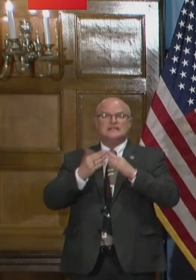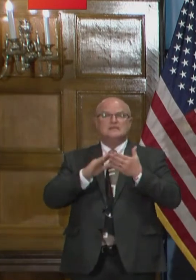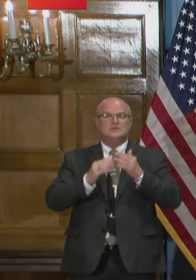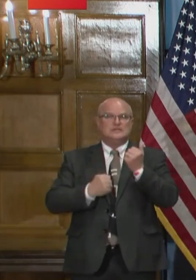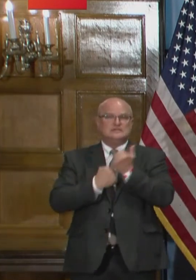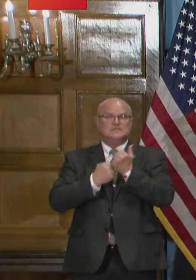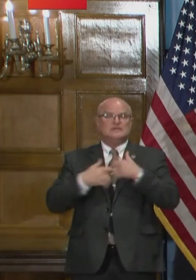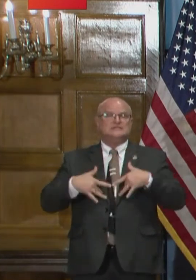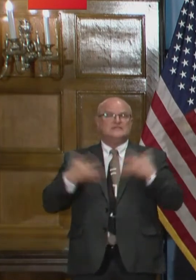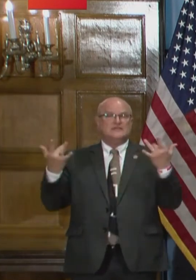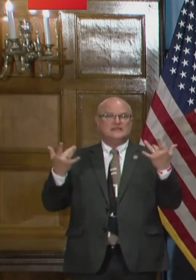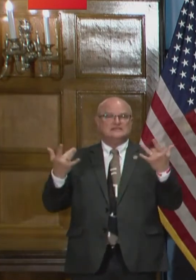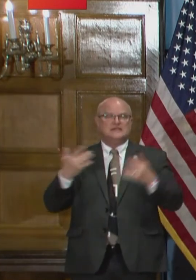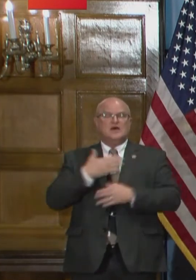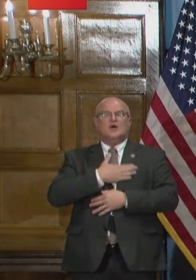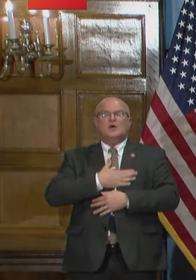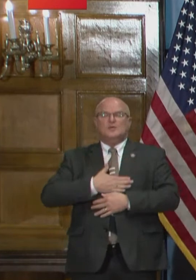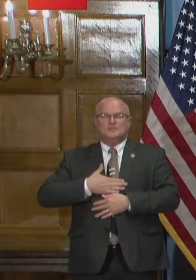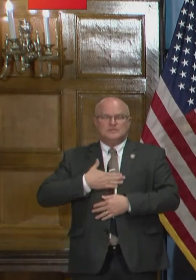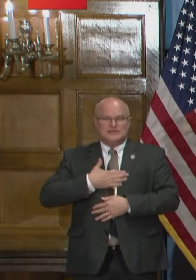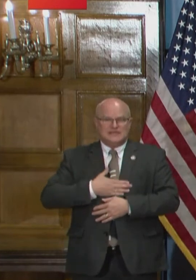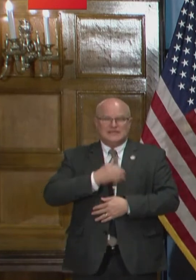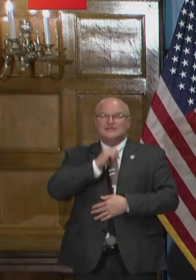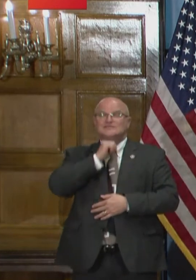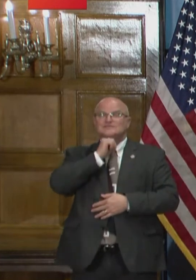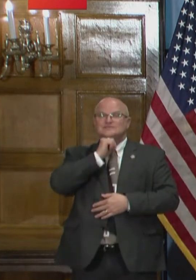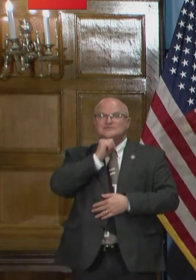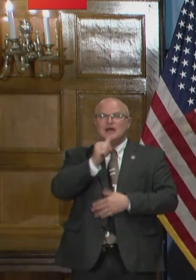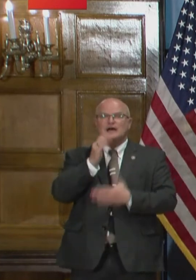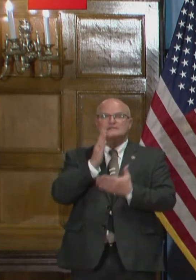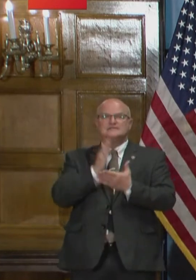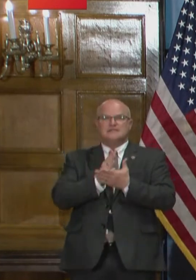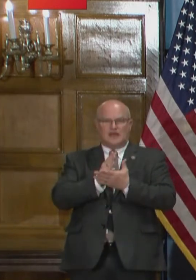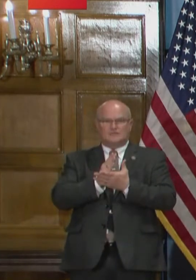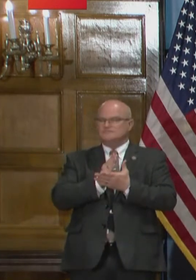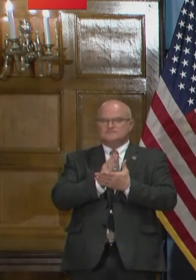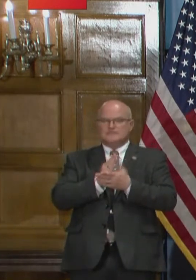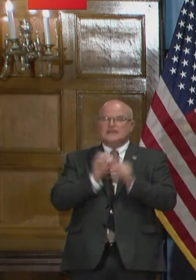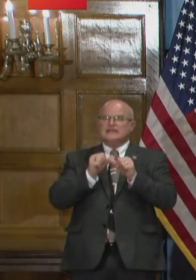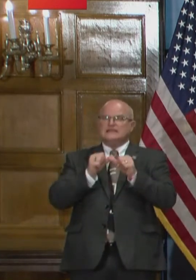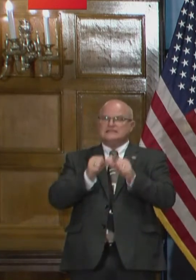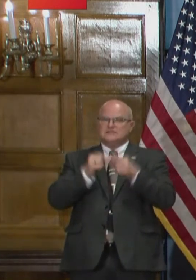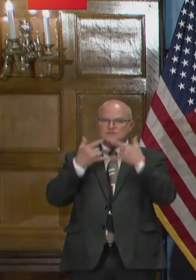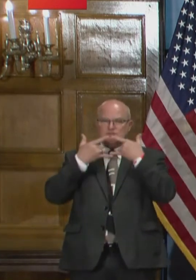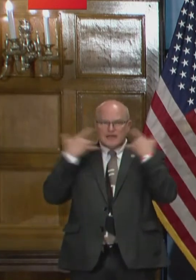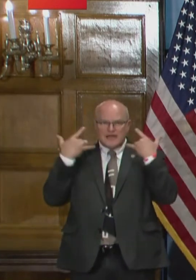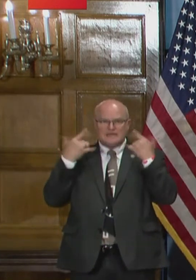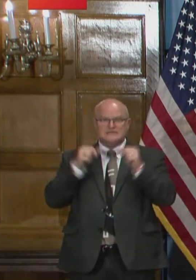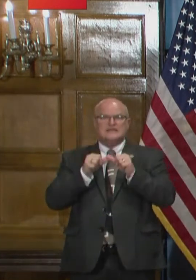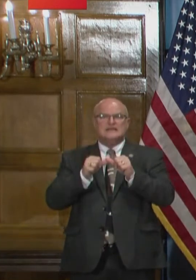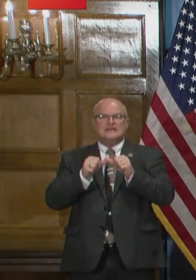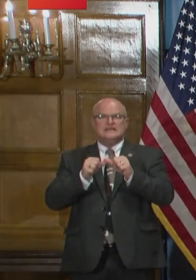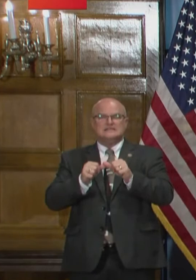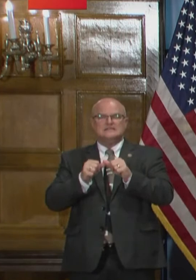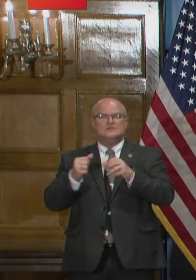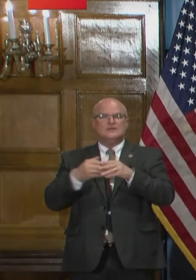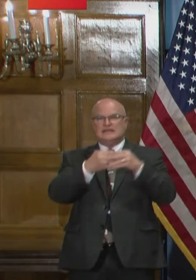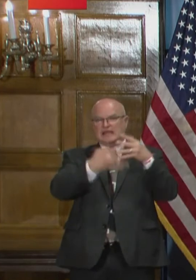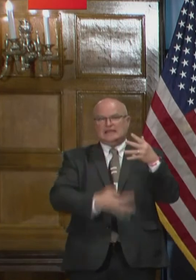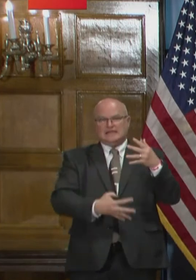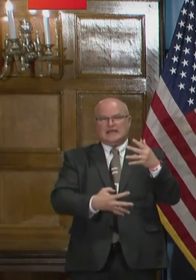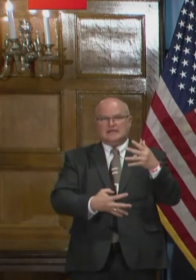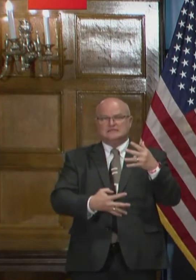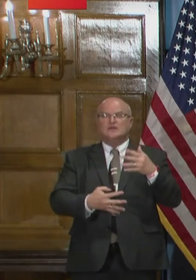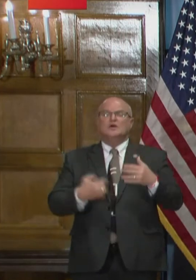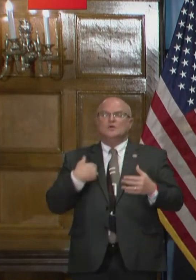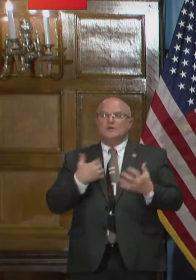events, please do not let up, because we are seeing positive trends, but we cannot take that for granted, and we